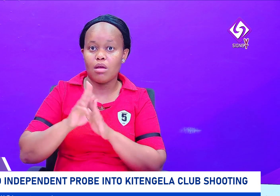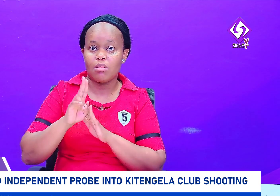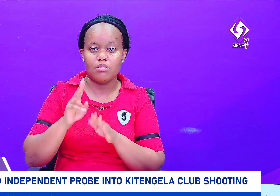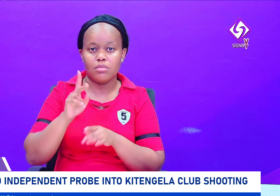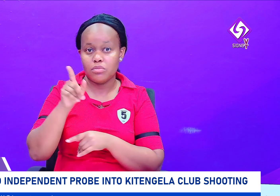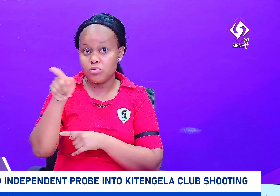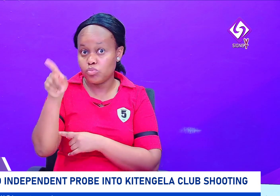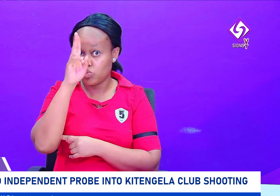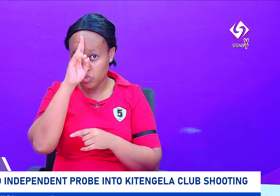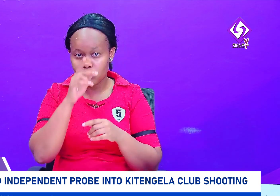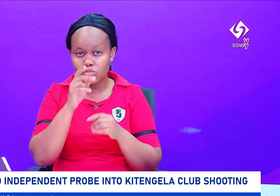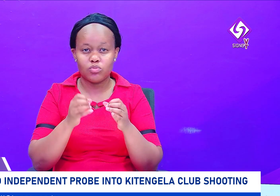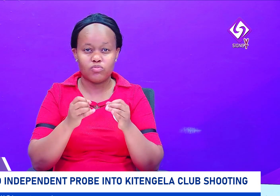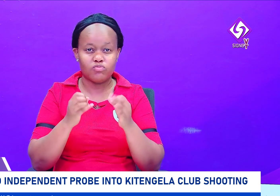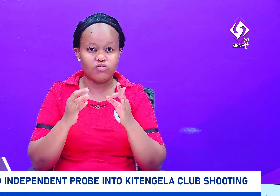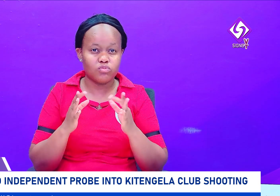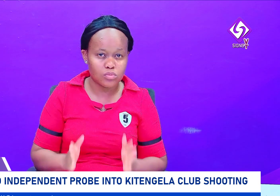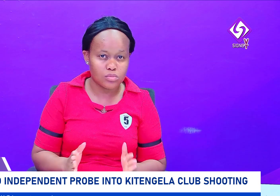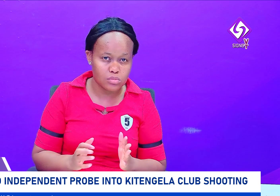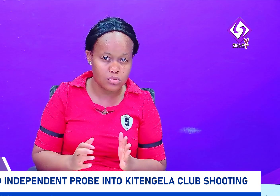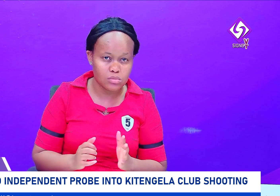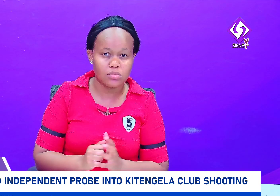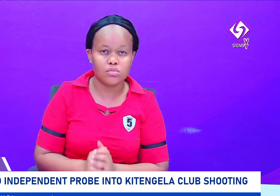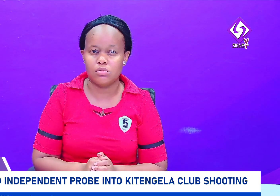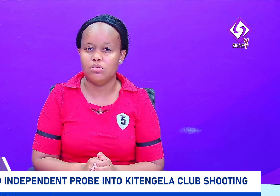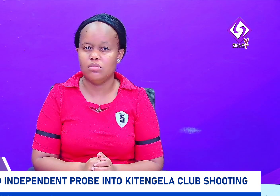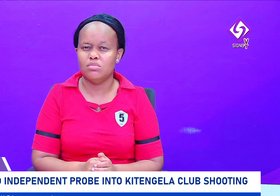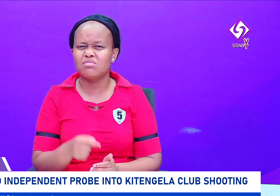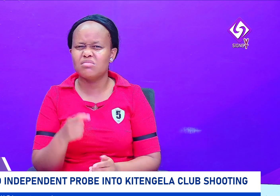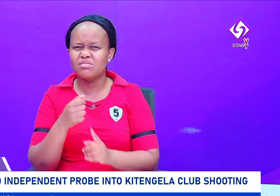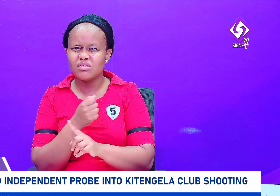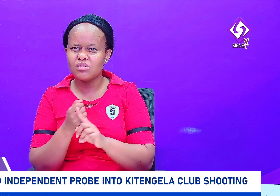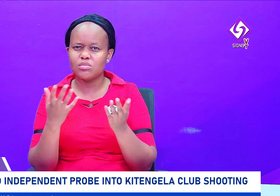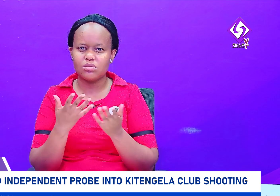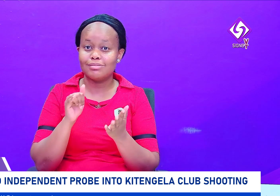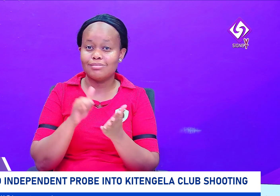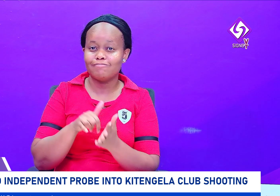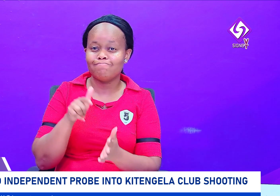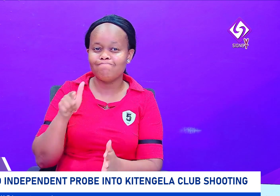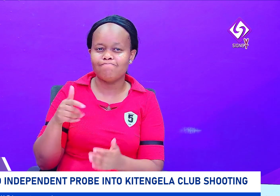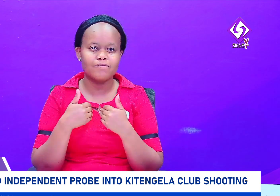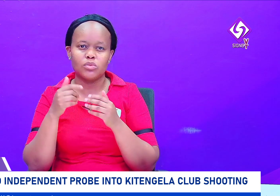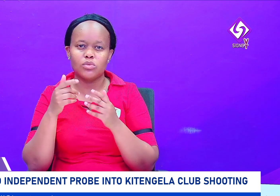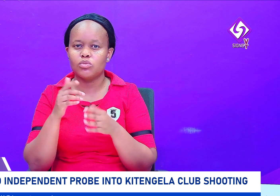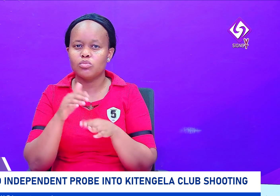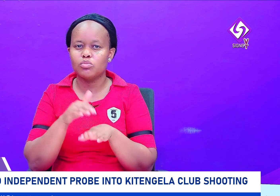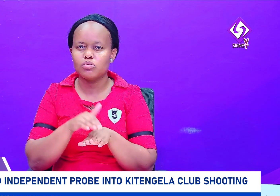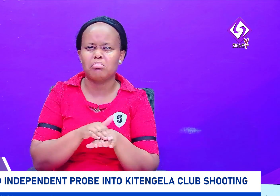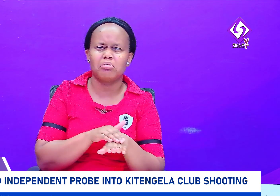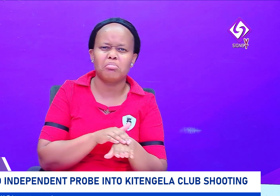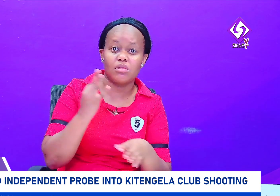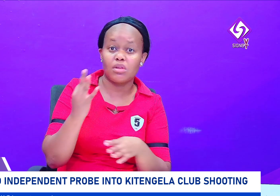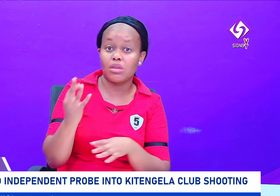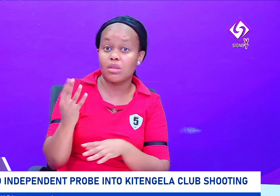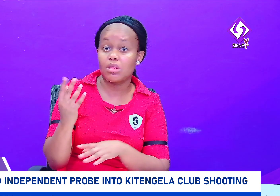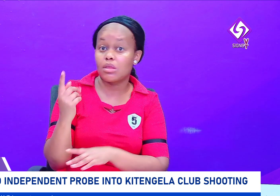officers. The victims allege that accountability has been slow and even 3 days